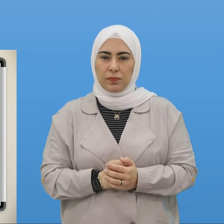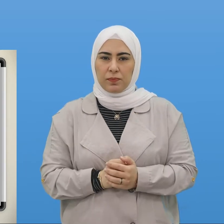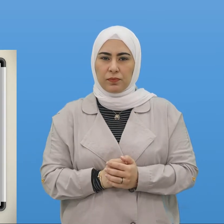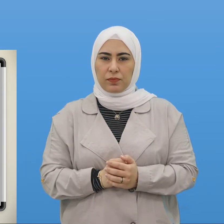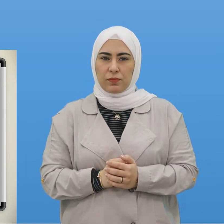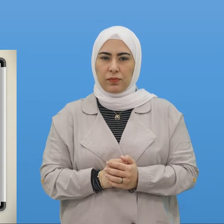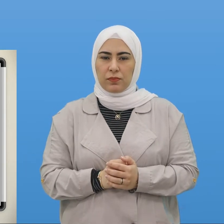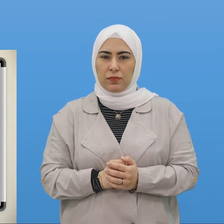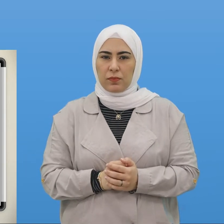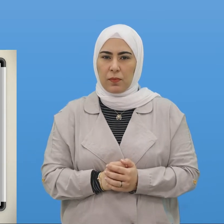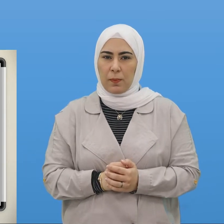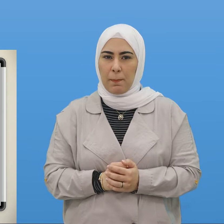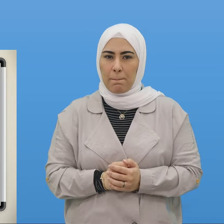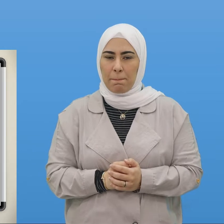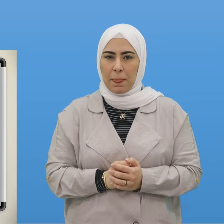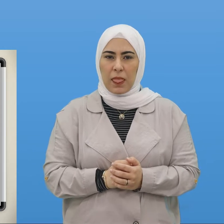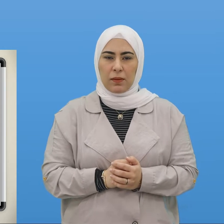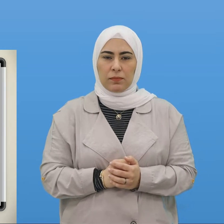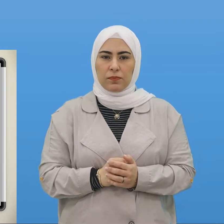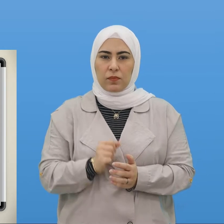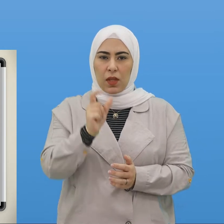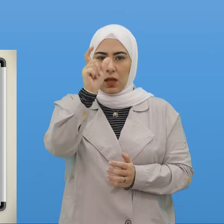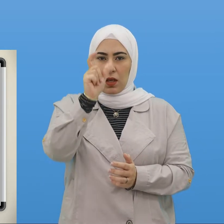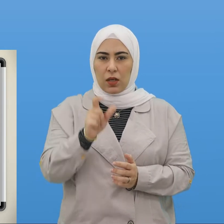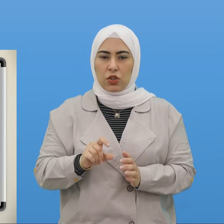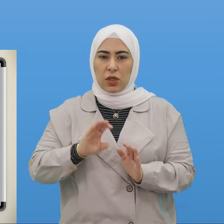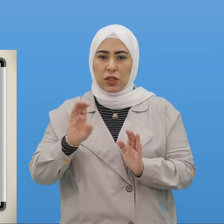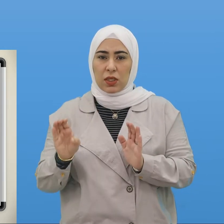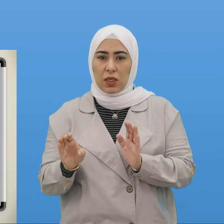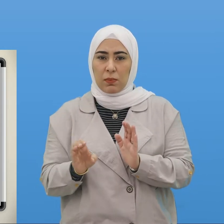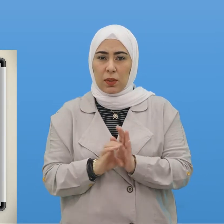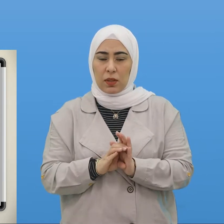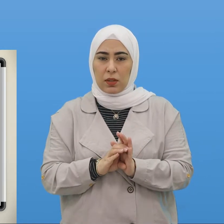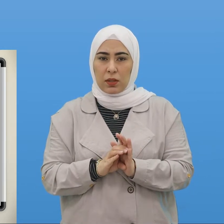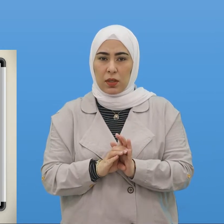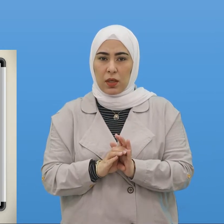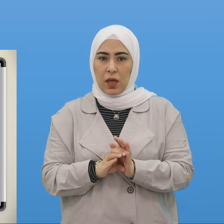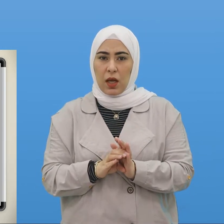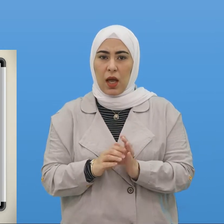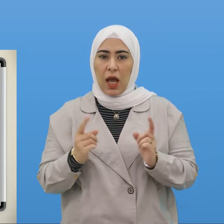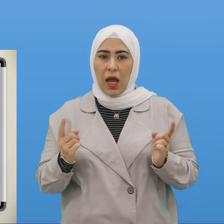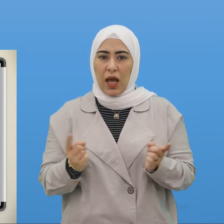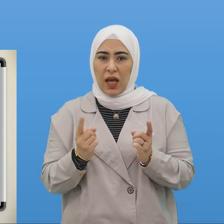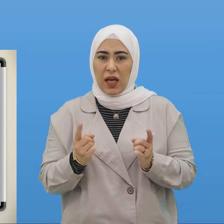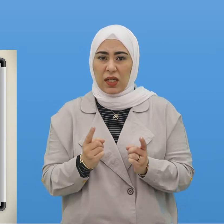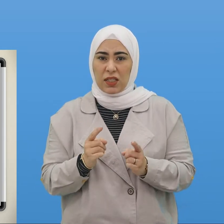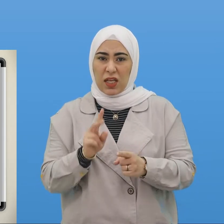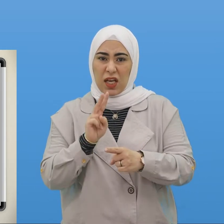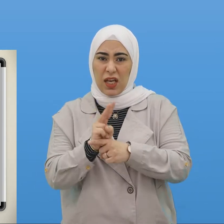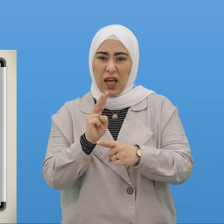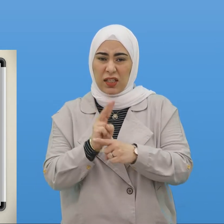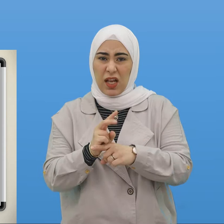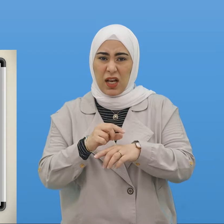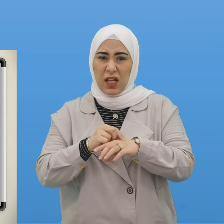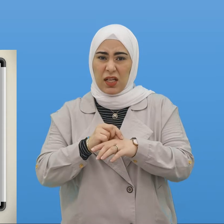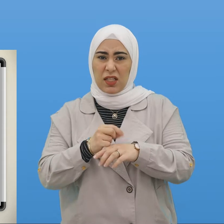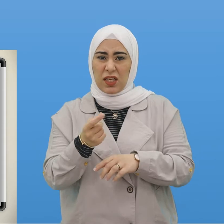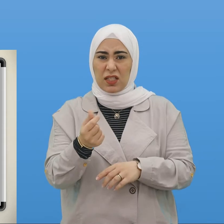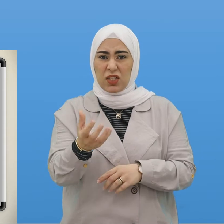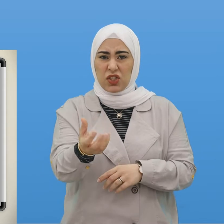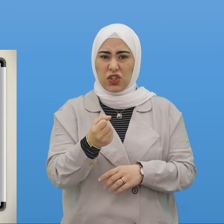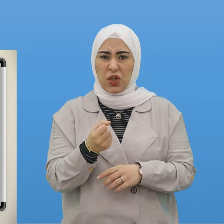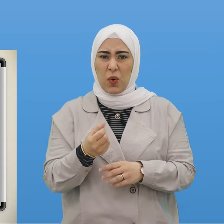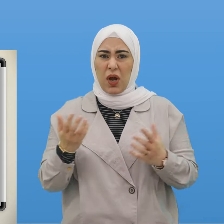allow criminals access to millions of people worldwide who they may persuade to pay for something worthless or